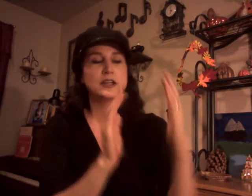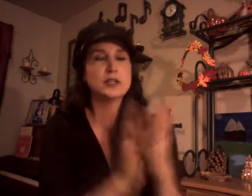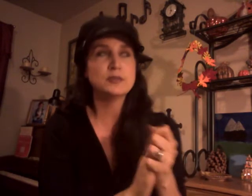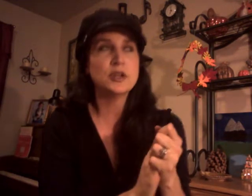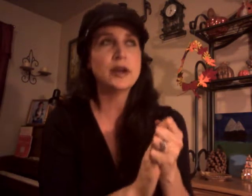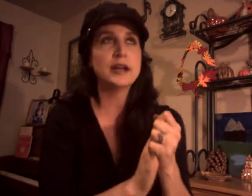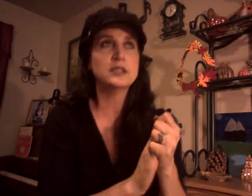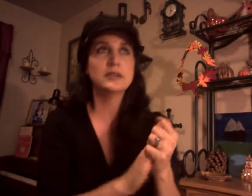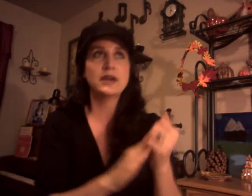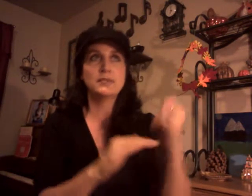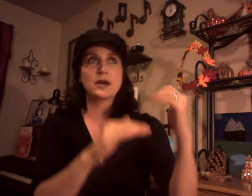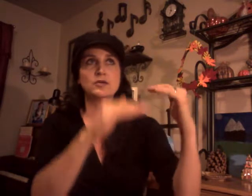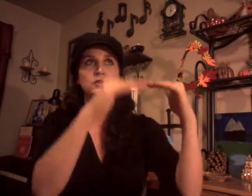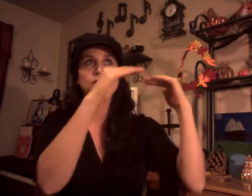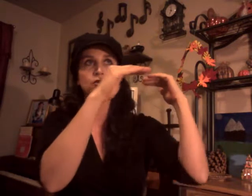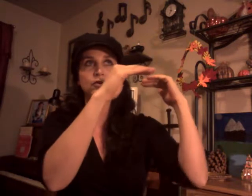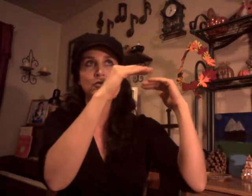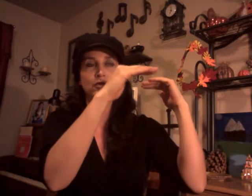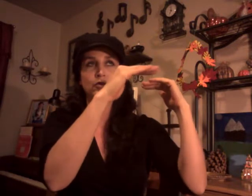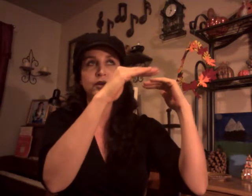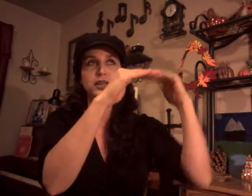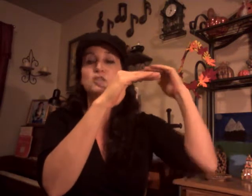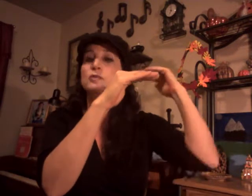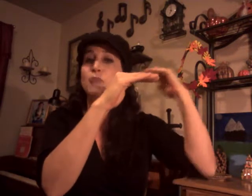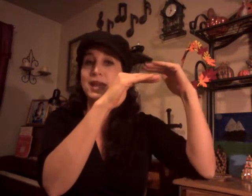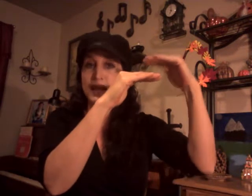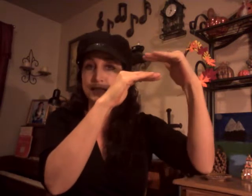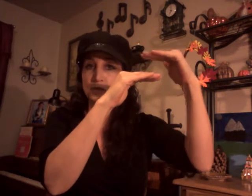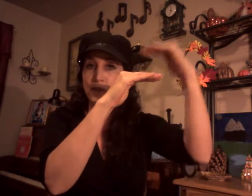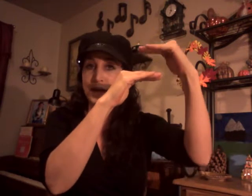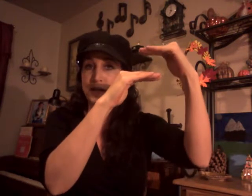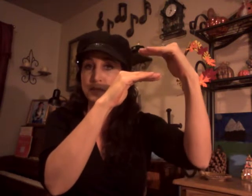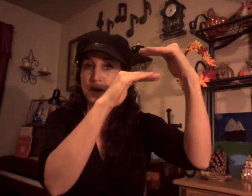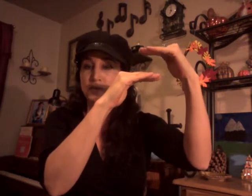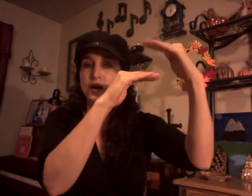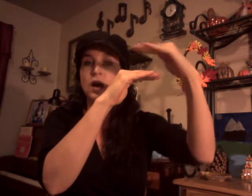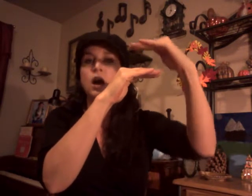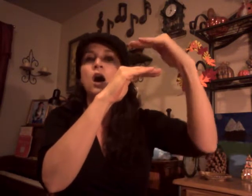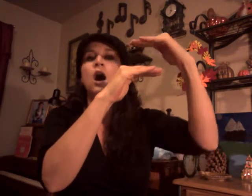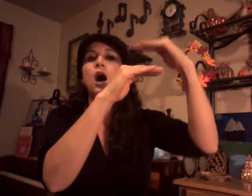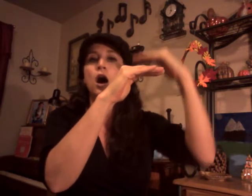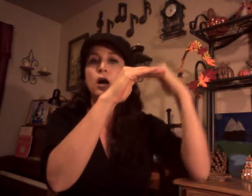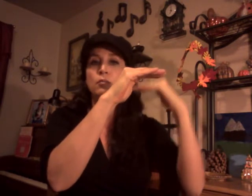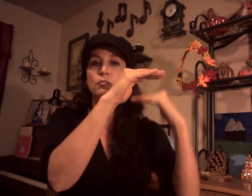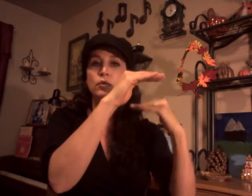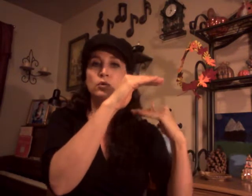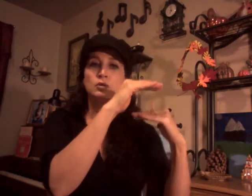I'm sorry. I just did that backwards. Let me do it the correct hand. It should be right hand. Right hand above. Humbled